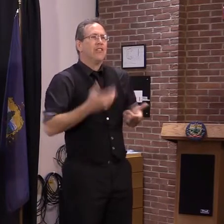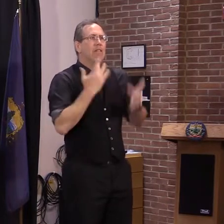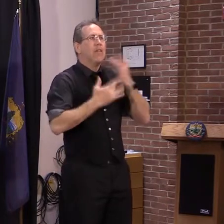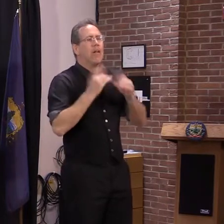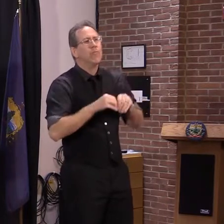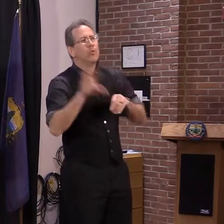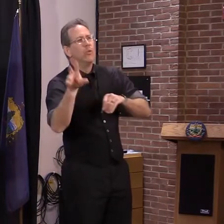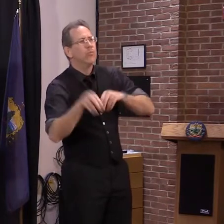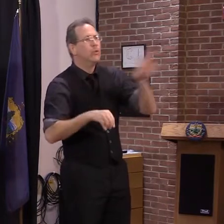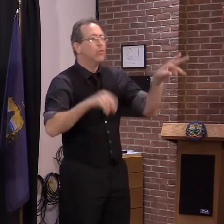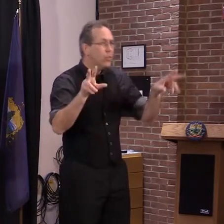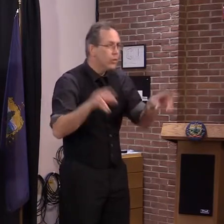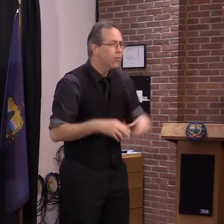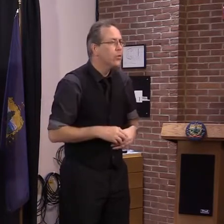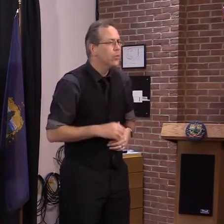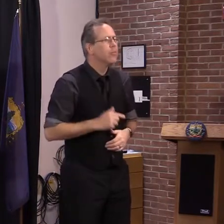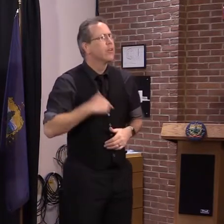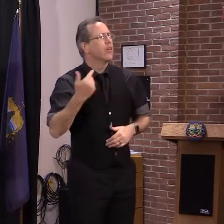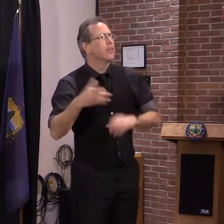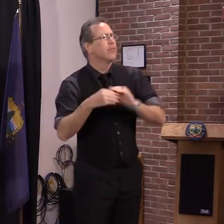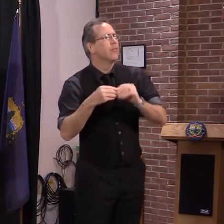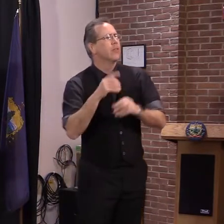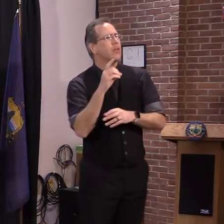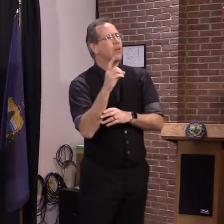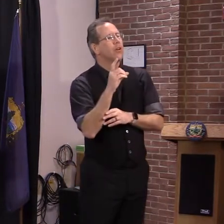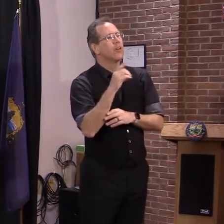more details.